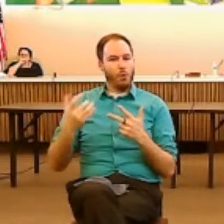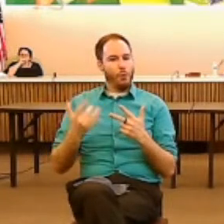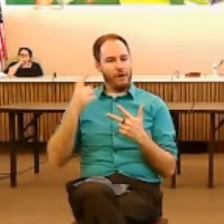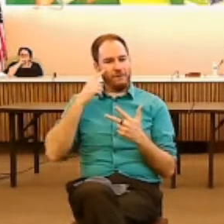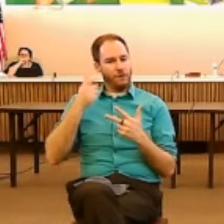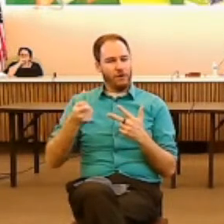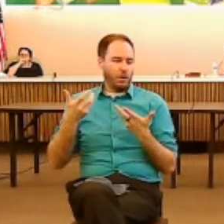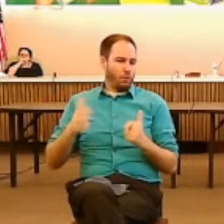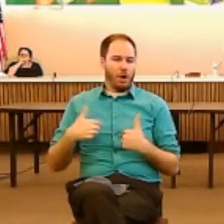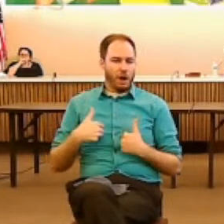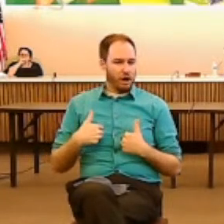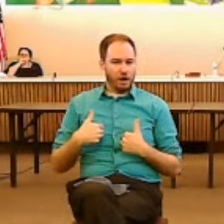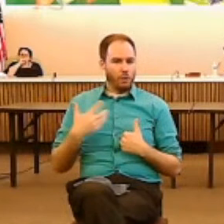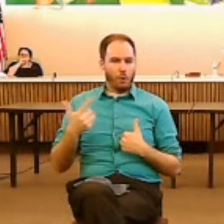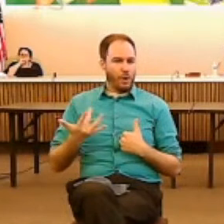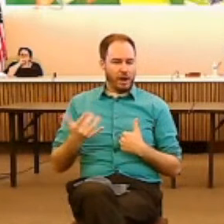vacuum.